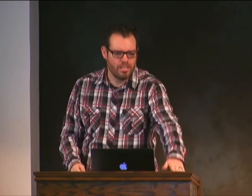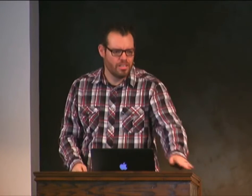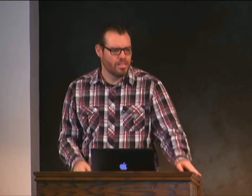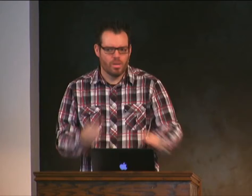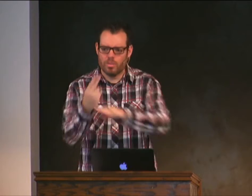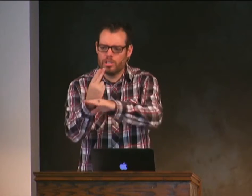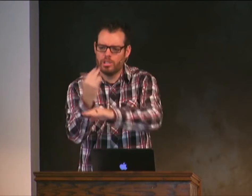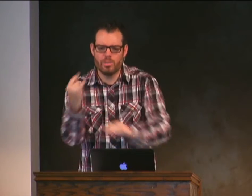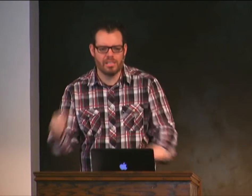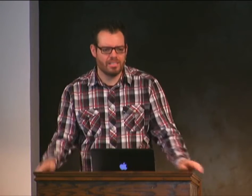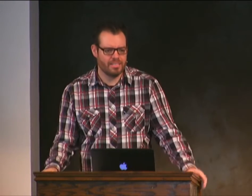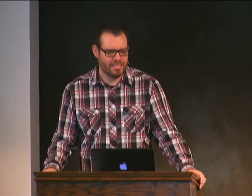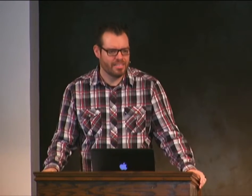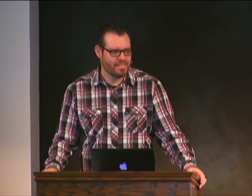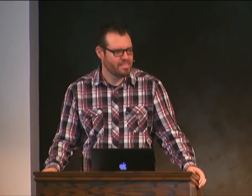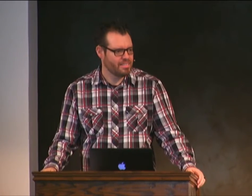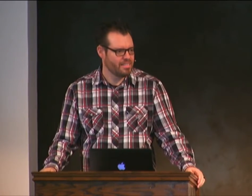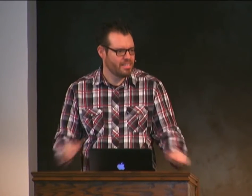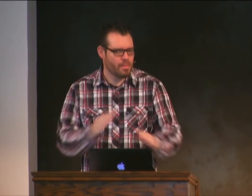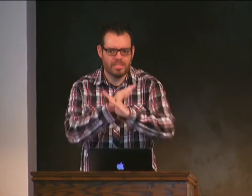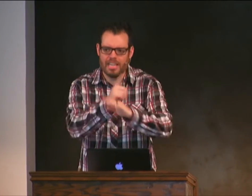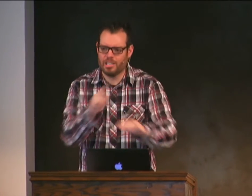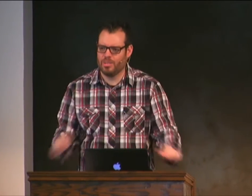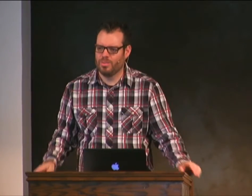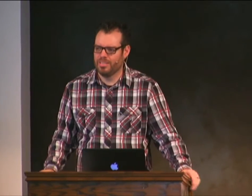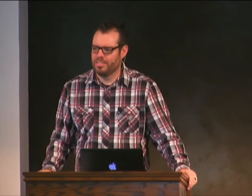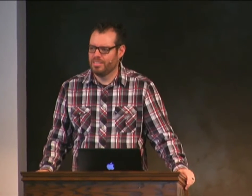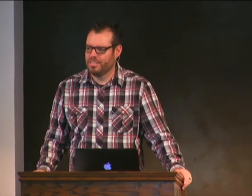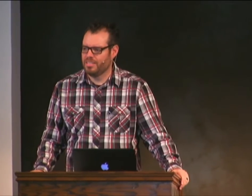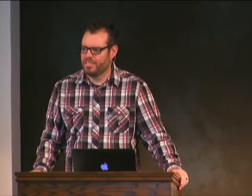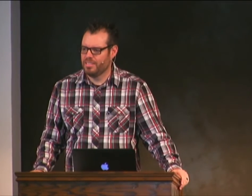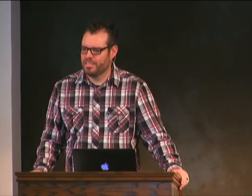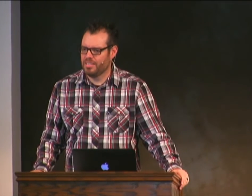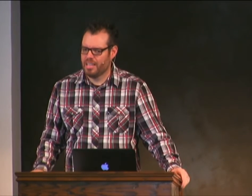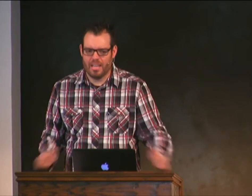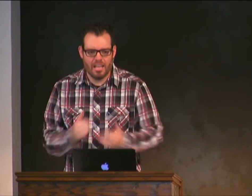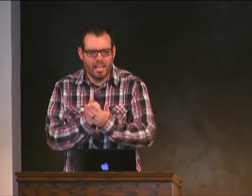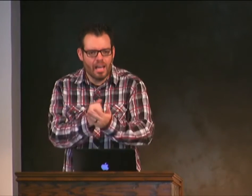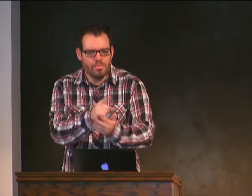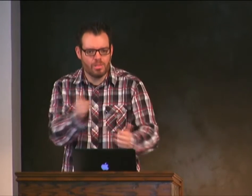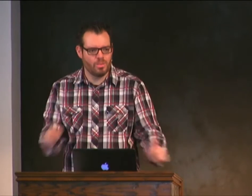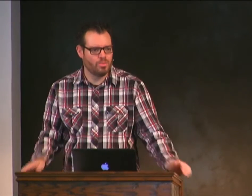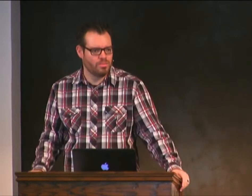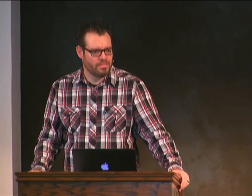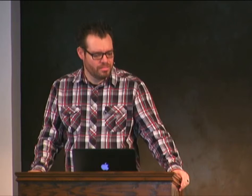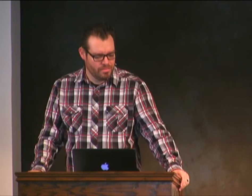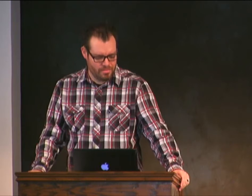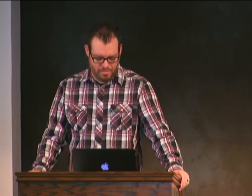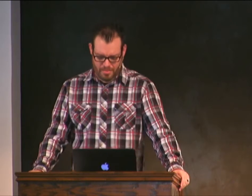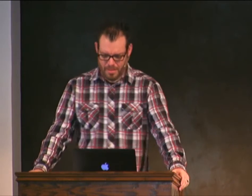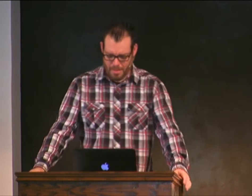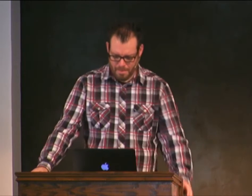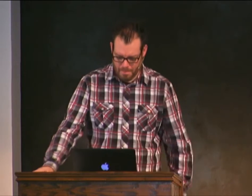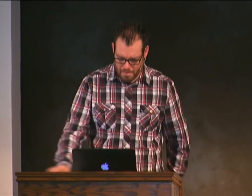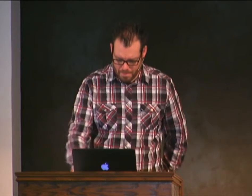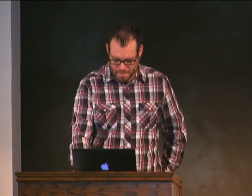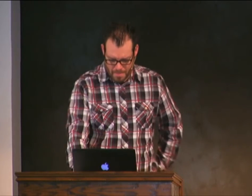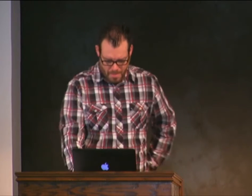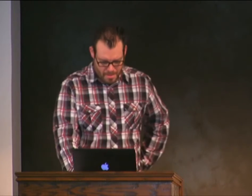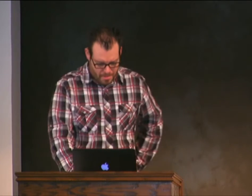truth here. When you use it, it protects you. It helps you.